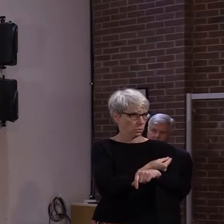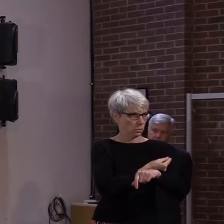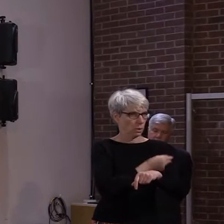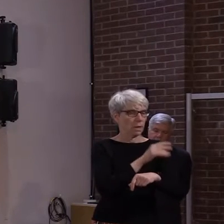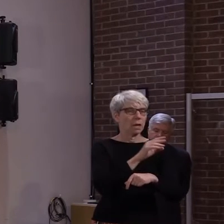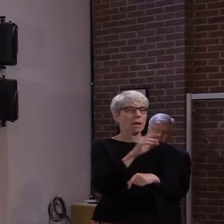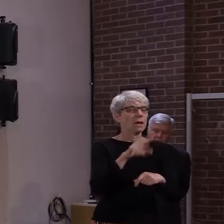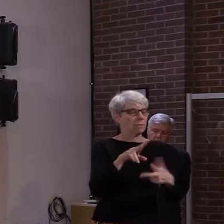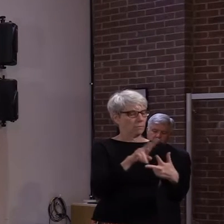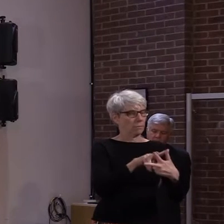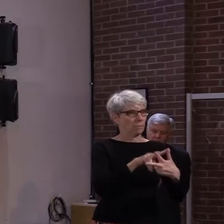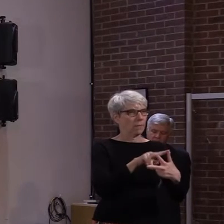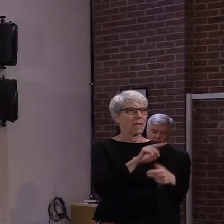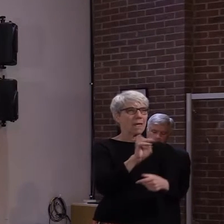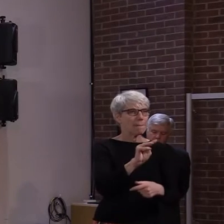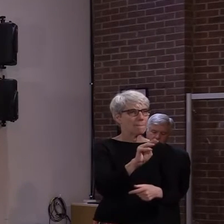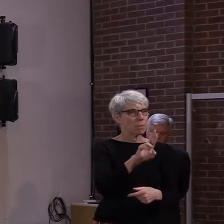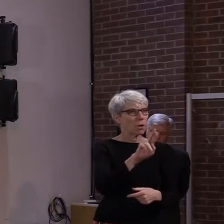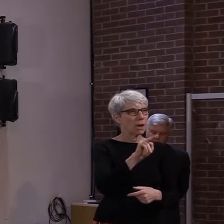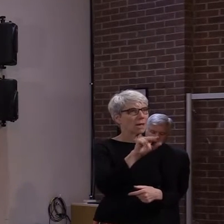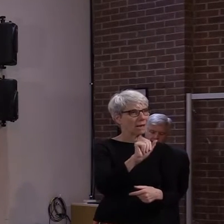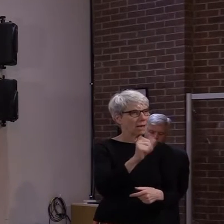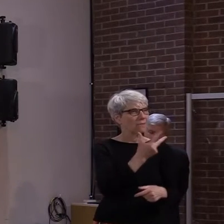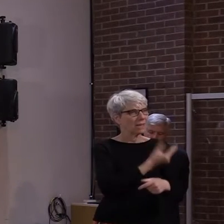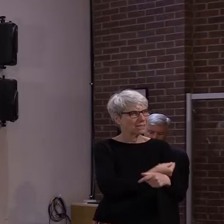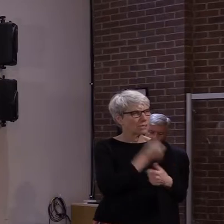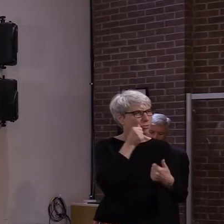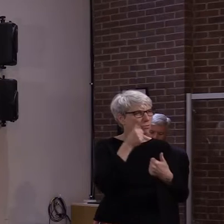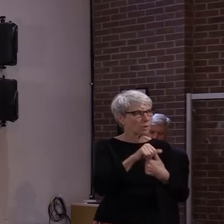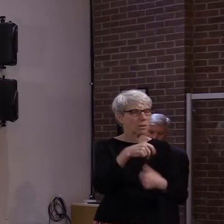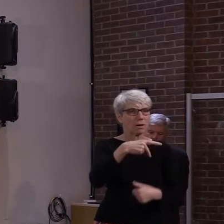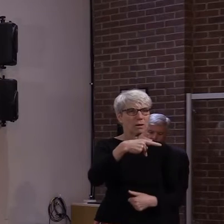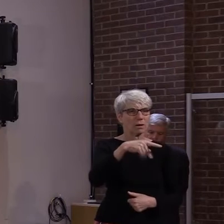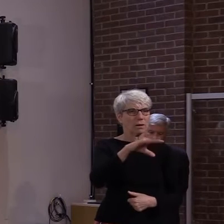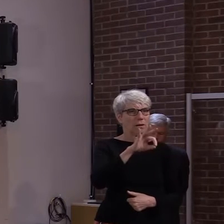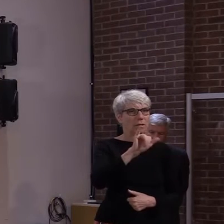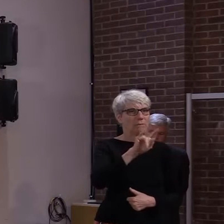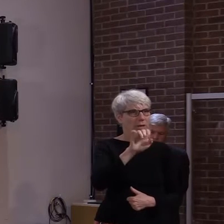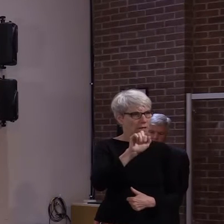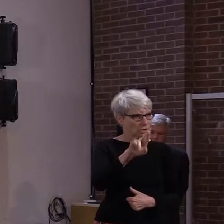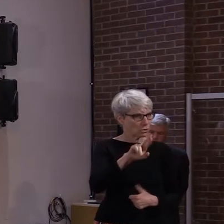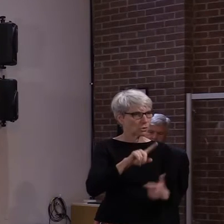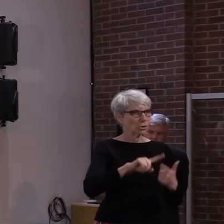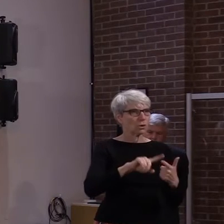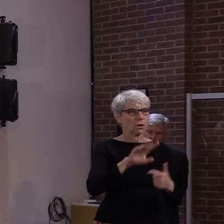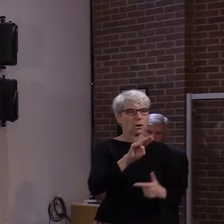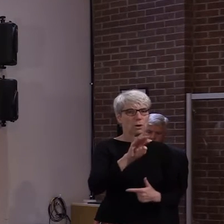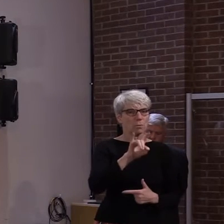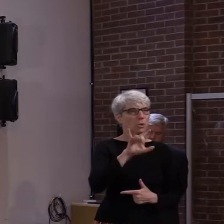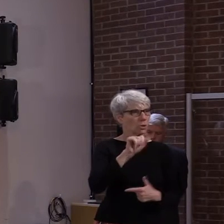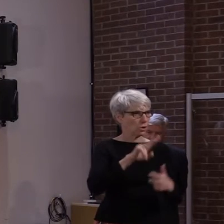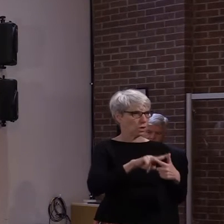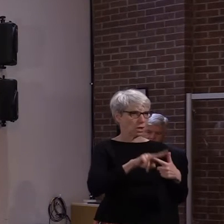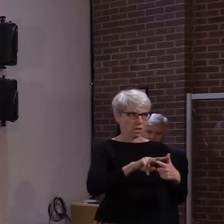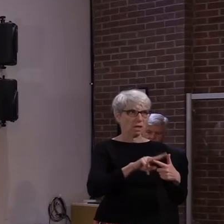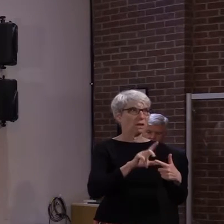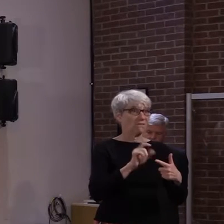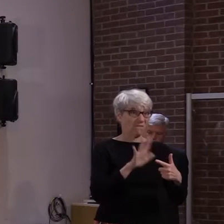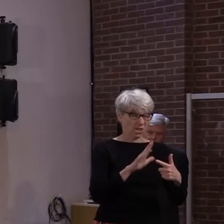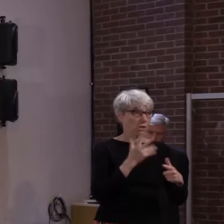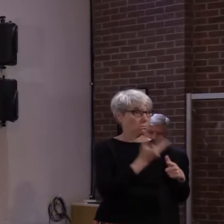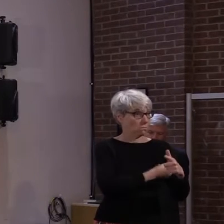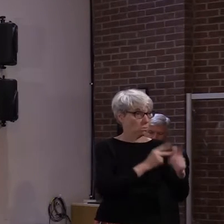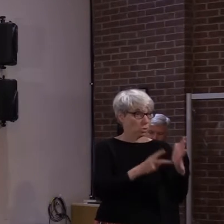RNA COVID-19 vaccine at least 4 weeks after an initial two-dose series. With the